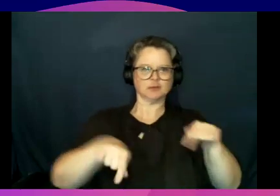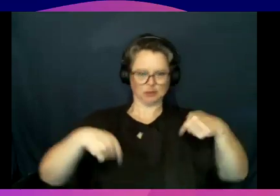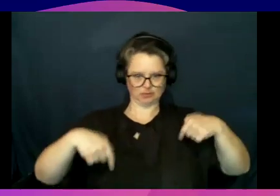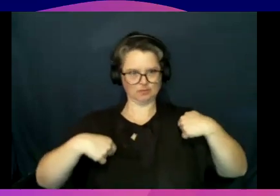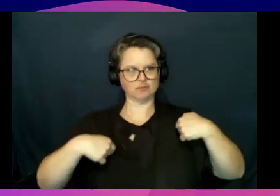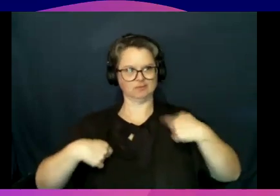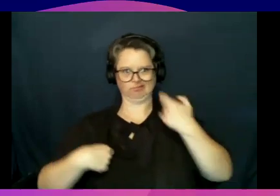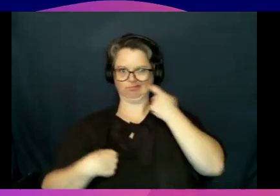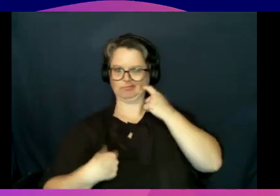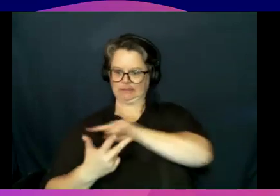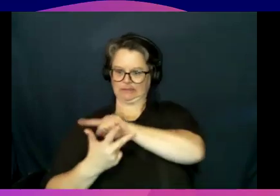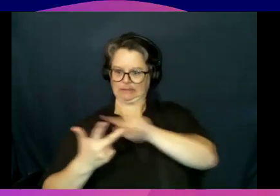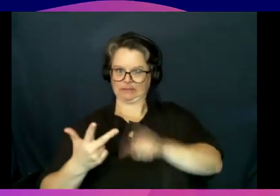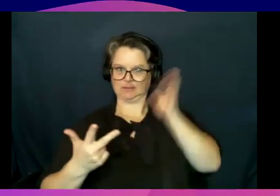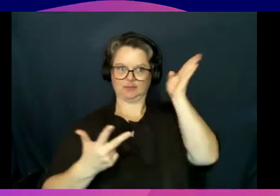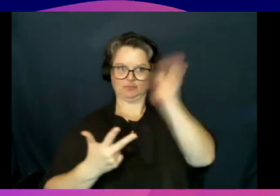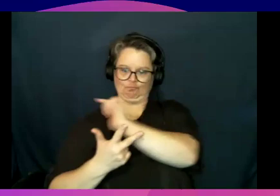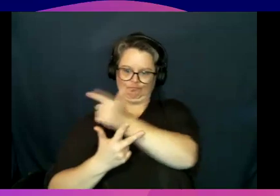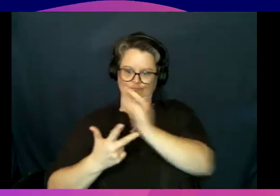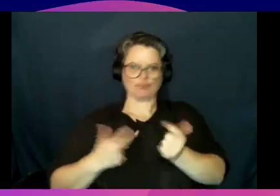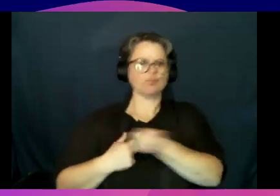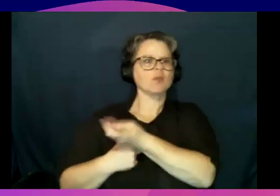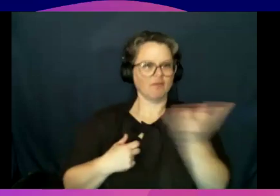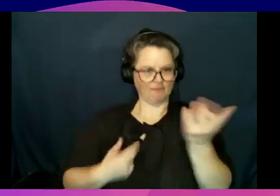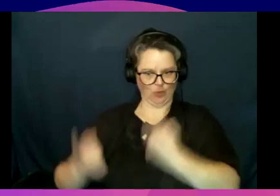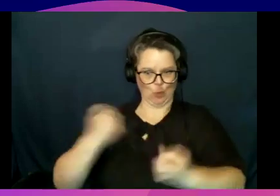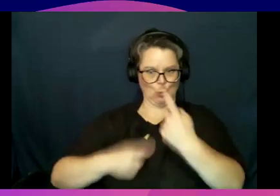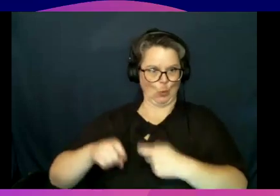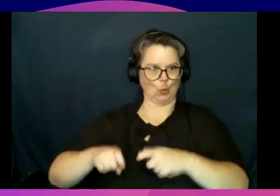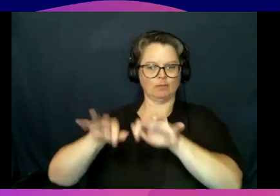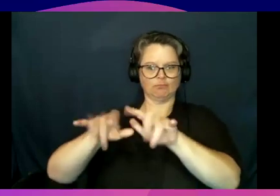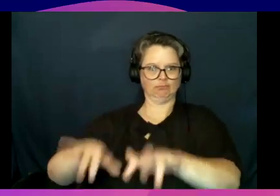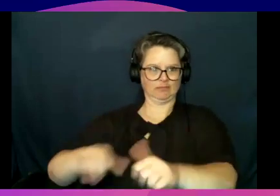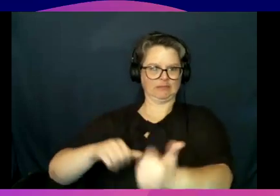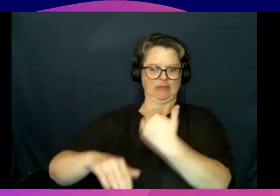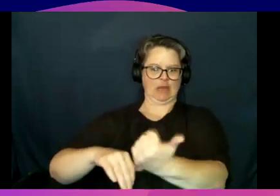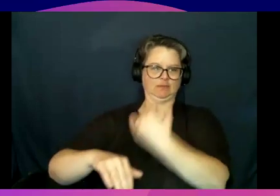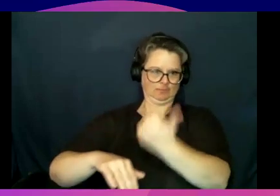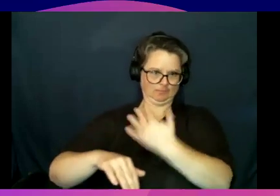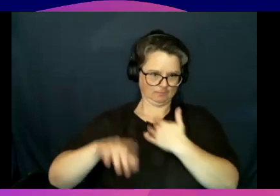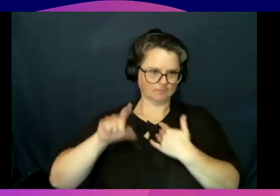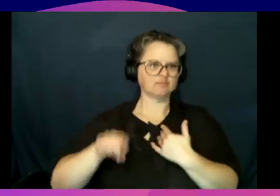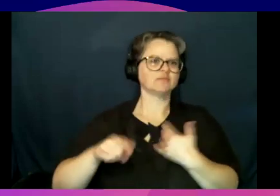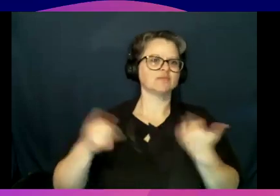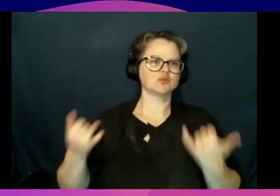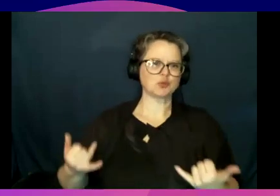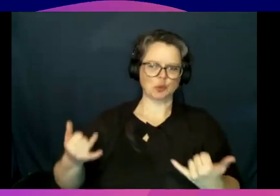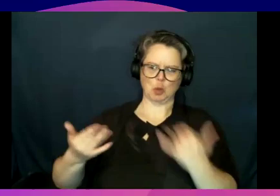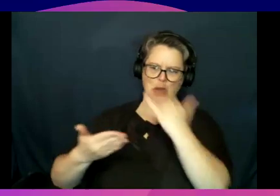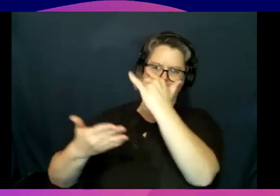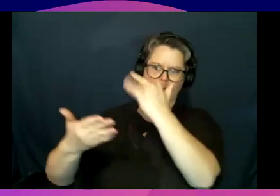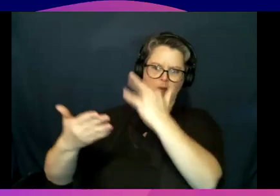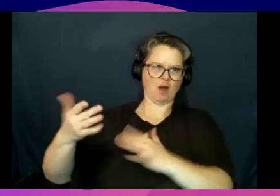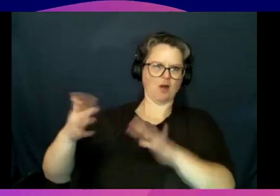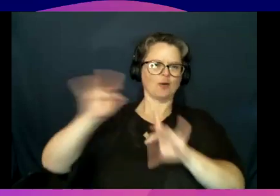Maybe someone wants to take a lead or someone might want to, all three may want to respond. So leave it up to you as we do have time for